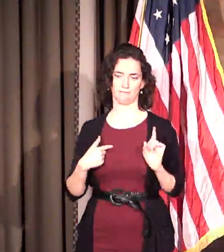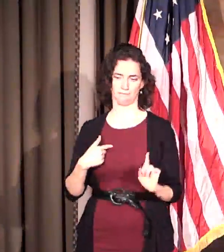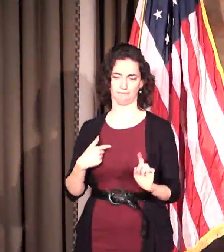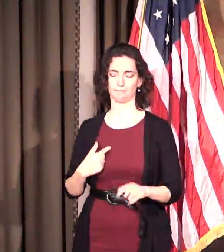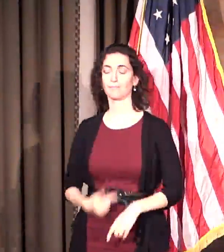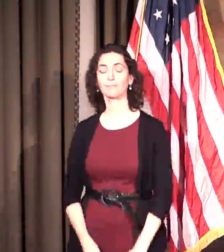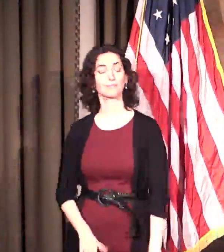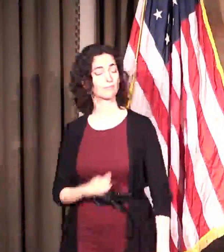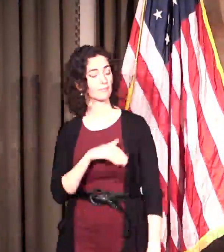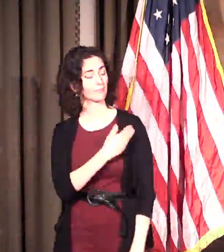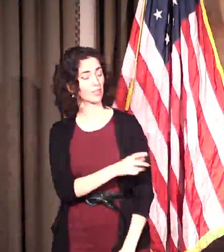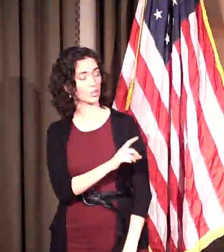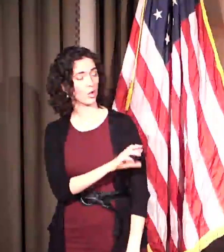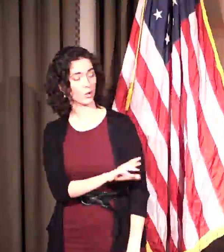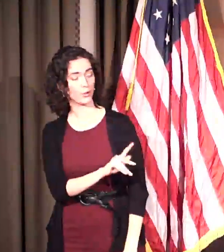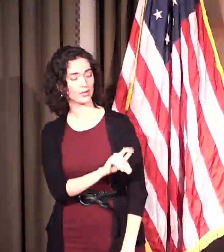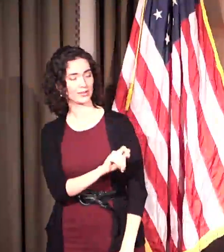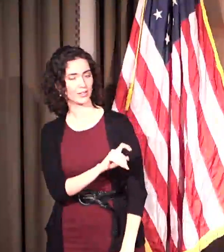Cantor?